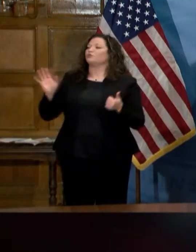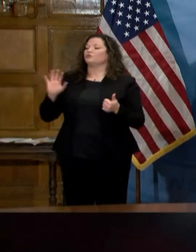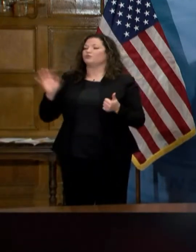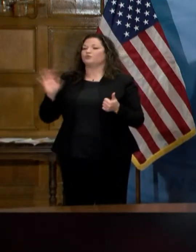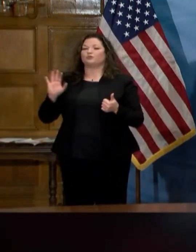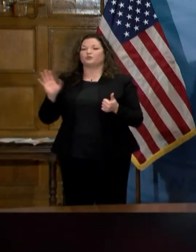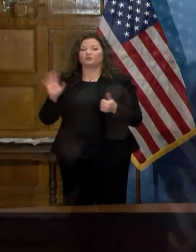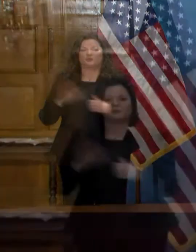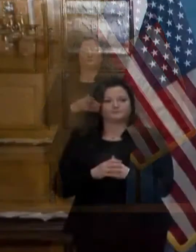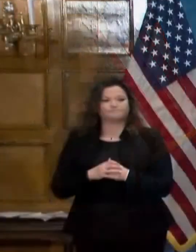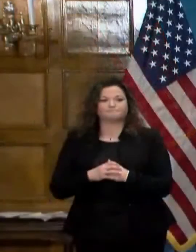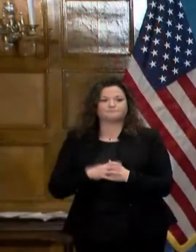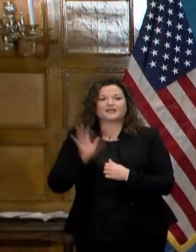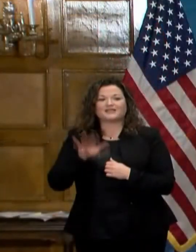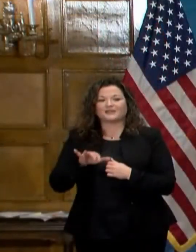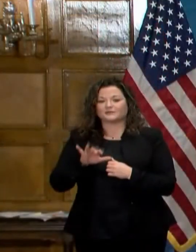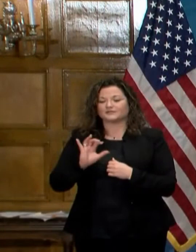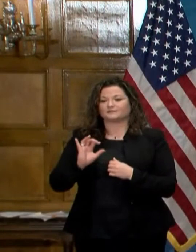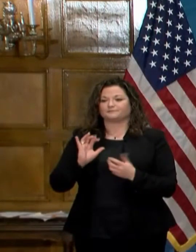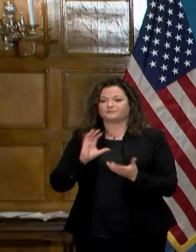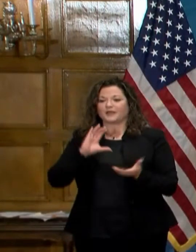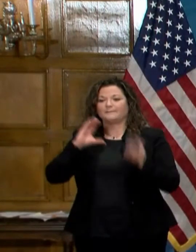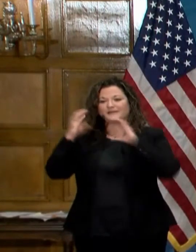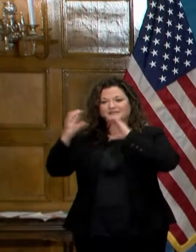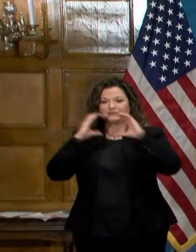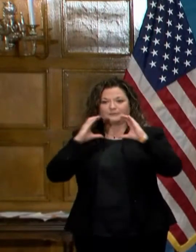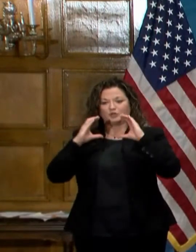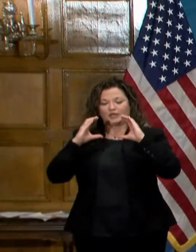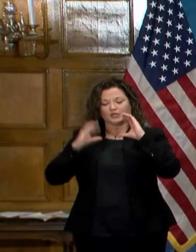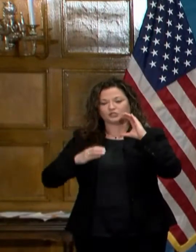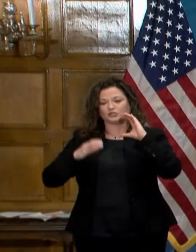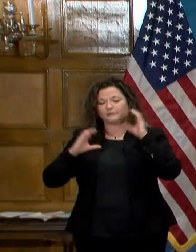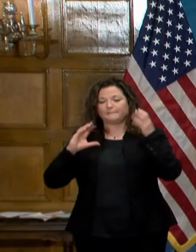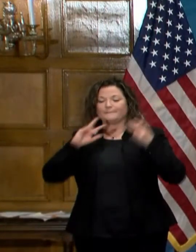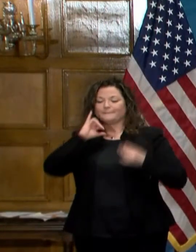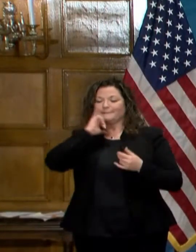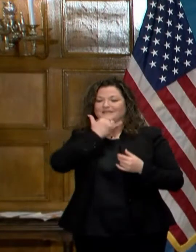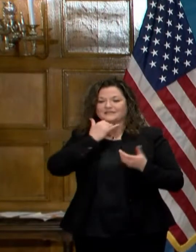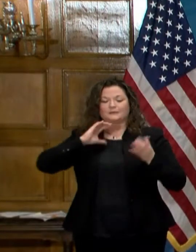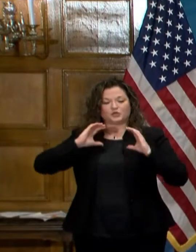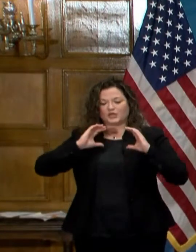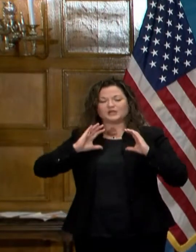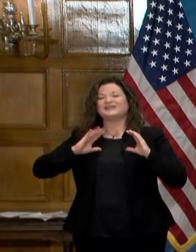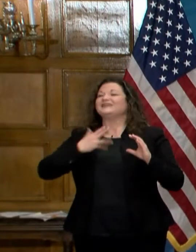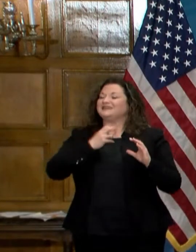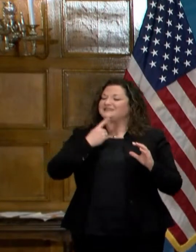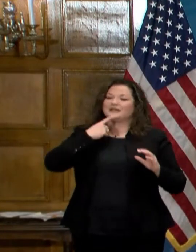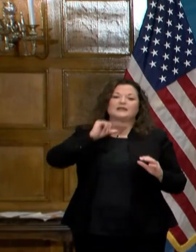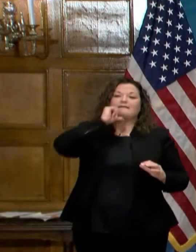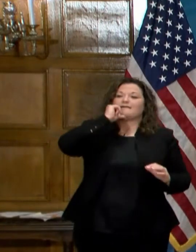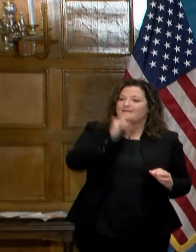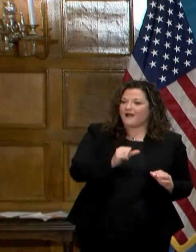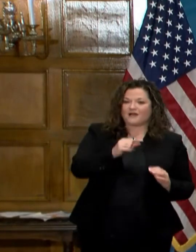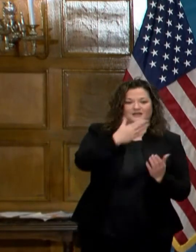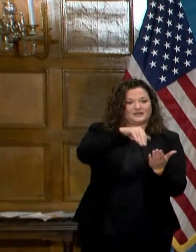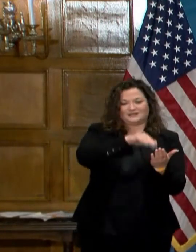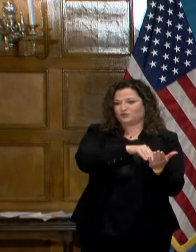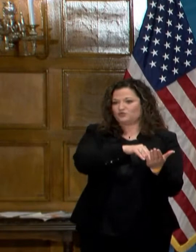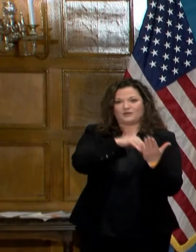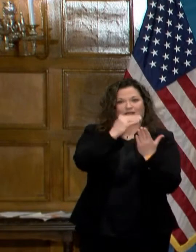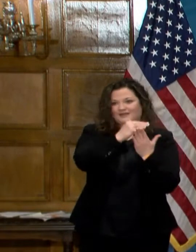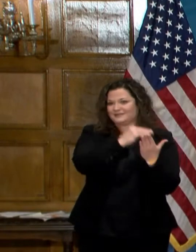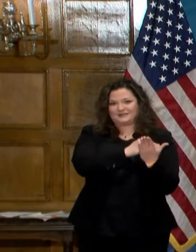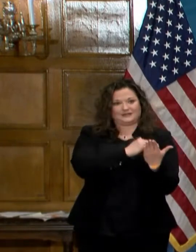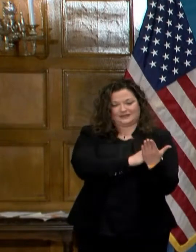was miscommunication in some fashion. The Colonel said that there is not going to be a centralized list.